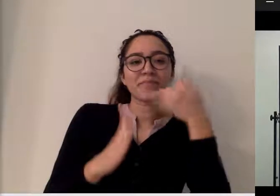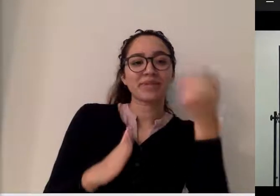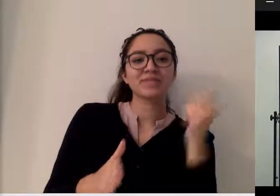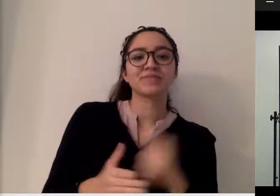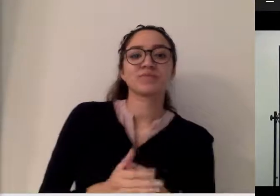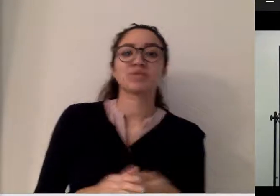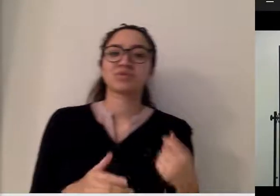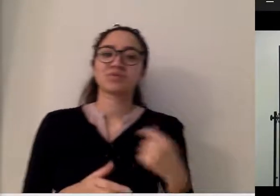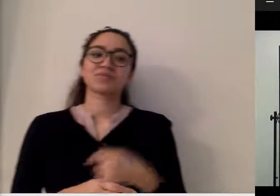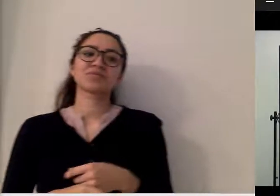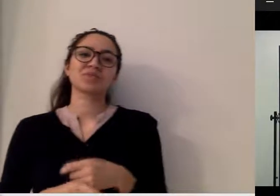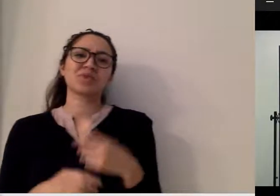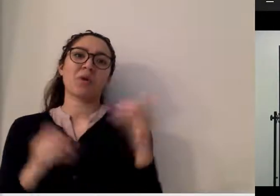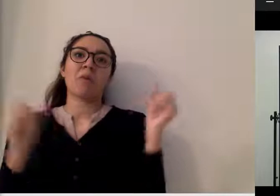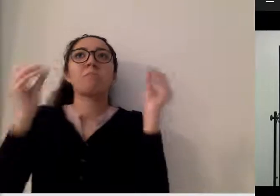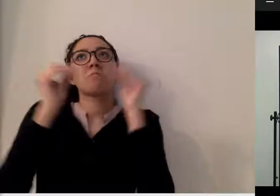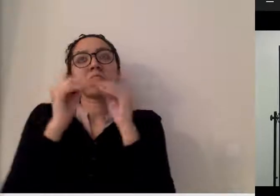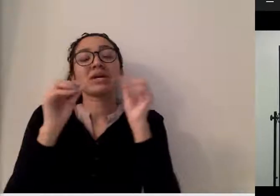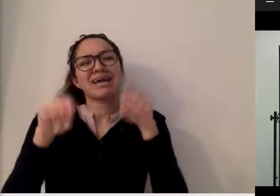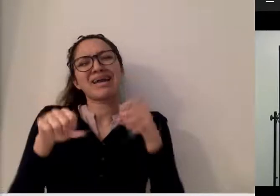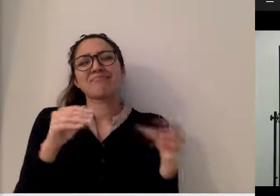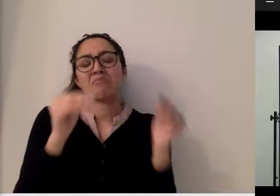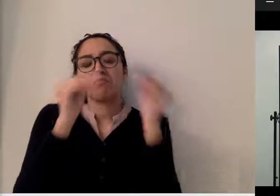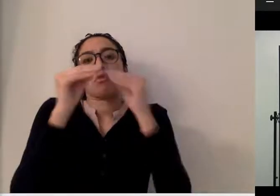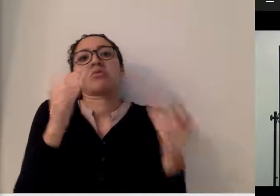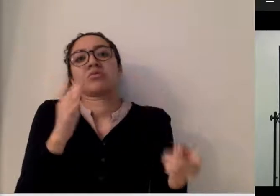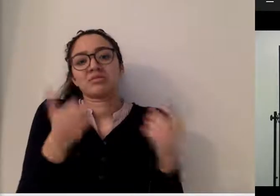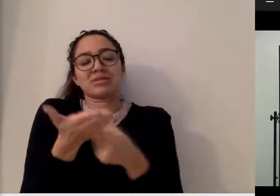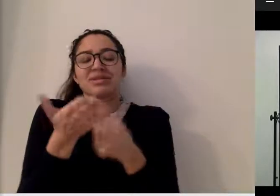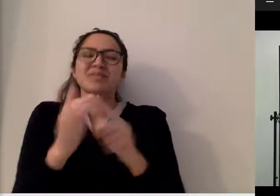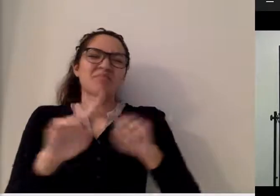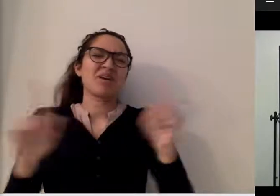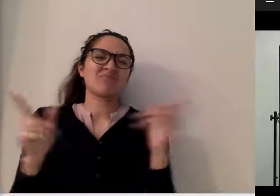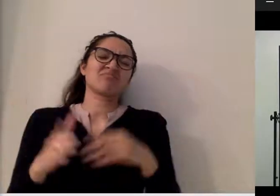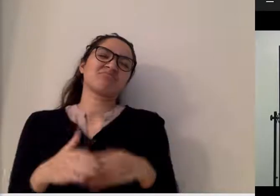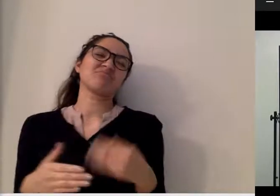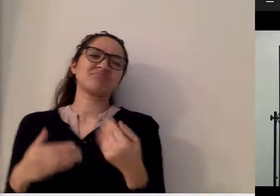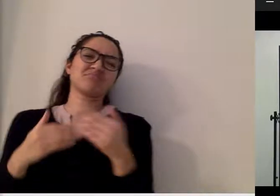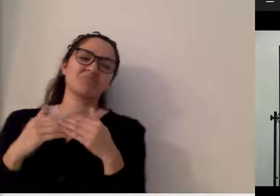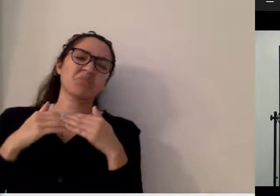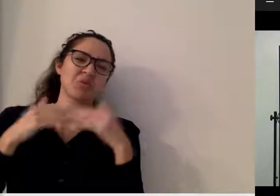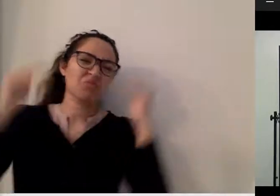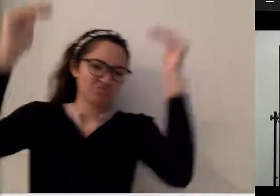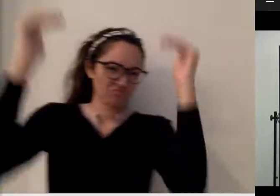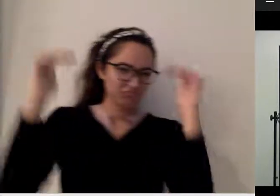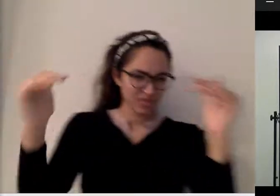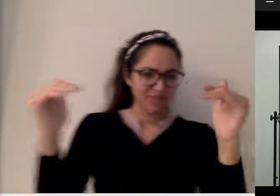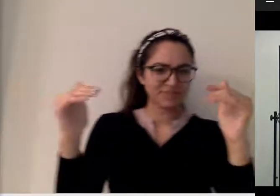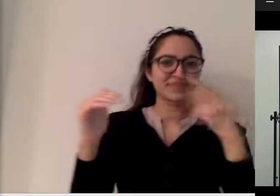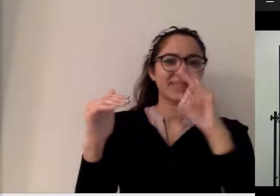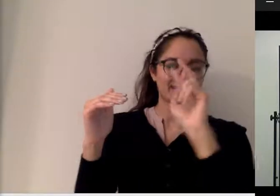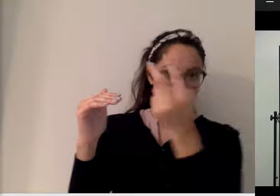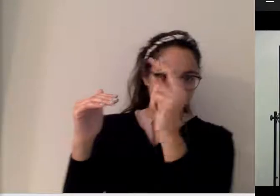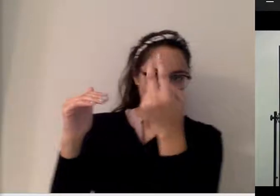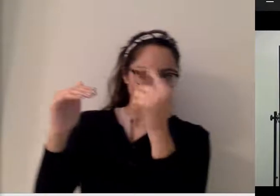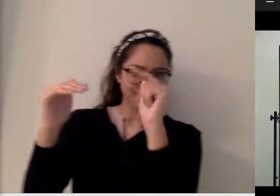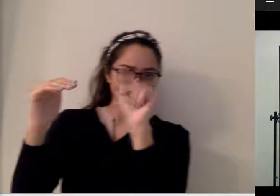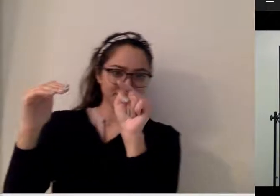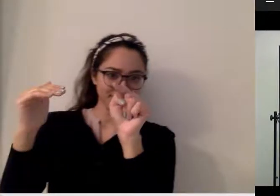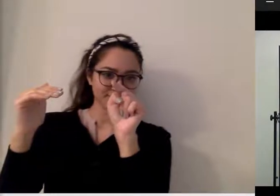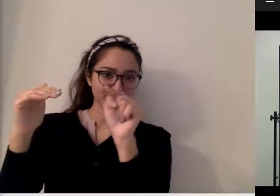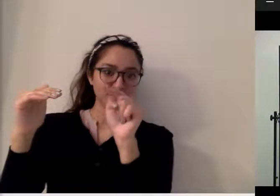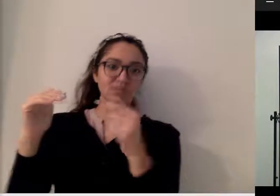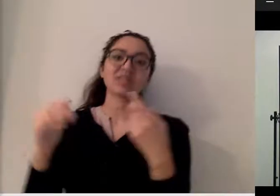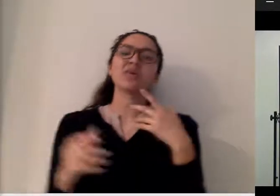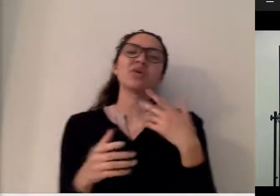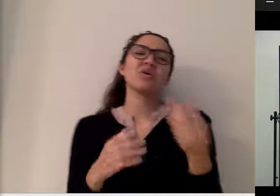but I'm going to go ahead and move on. The second one on the list is something that I always explain to my students early in the semester,